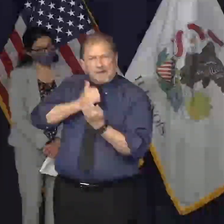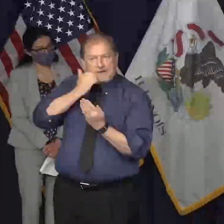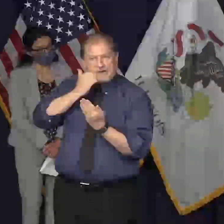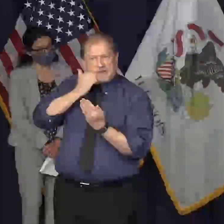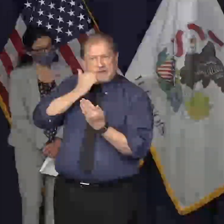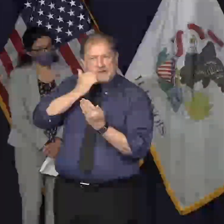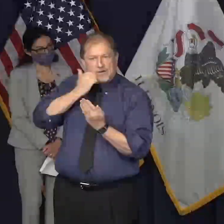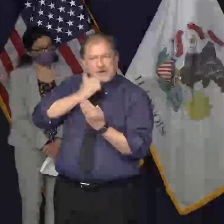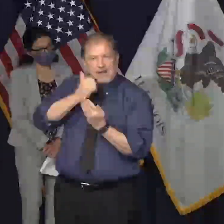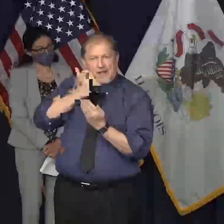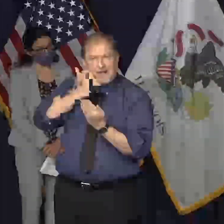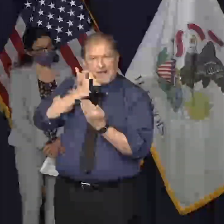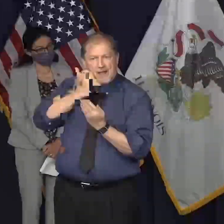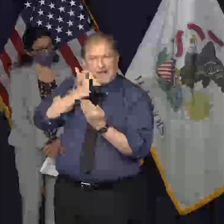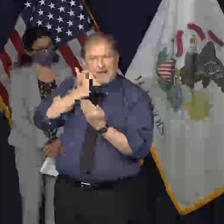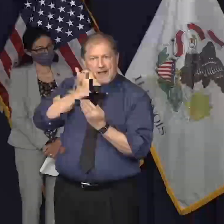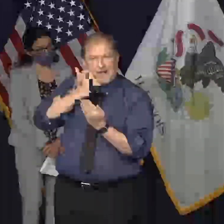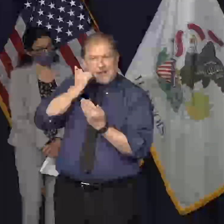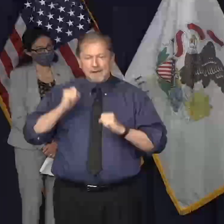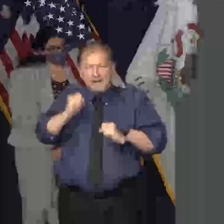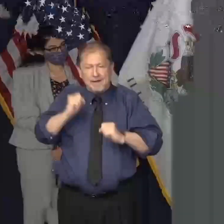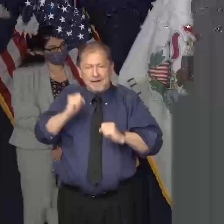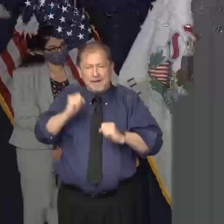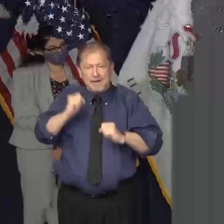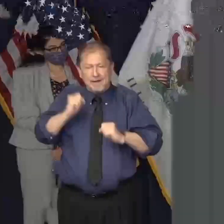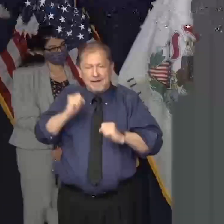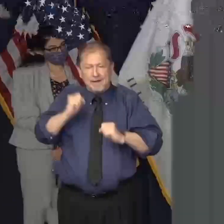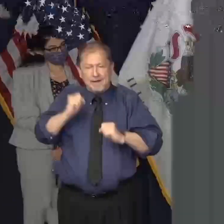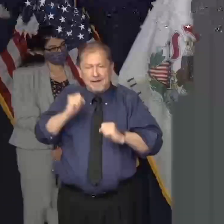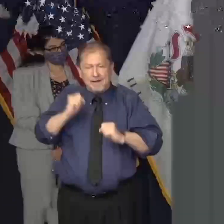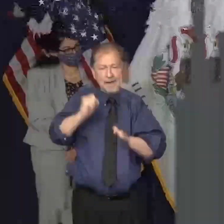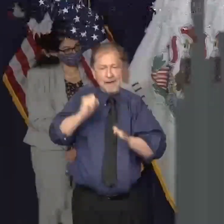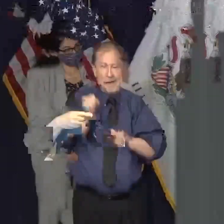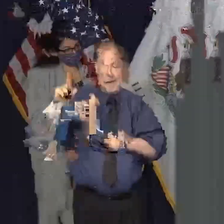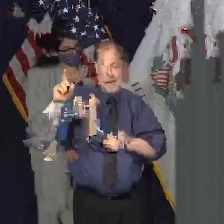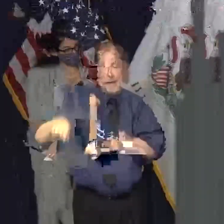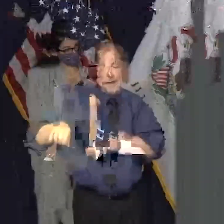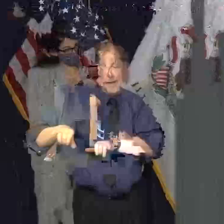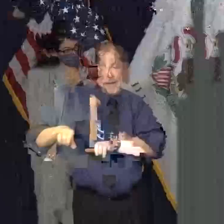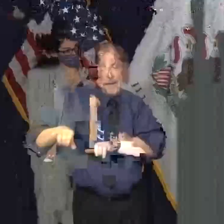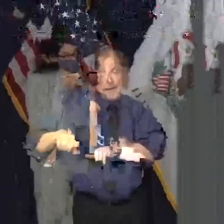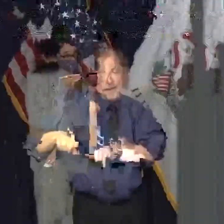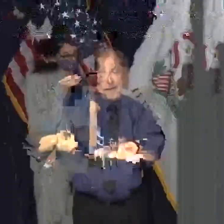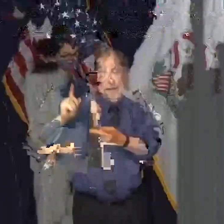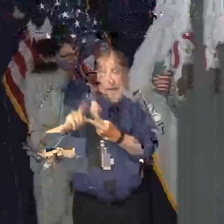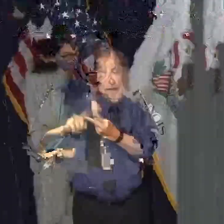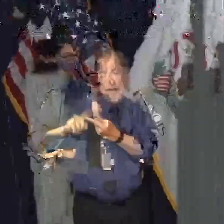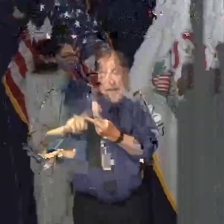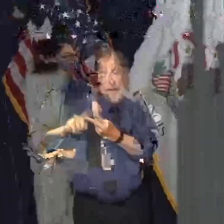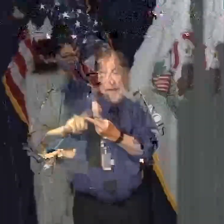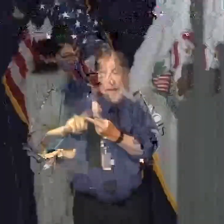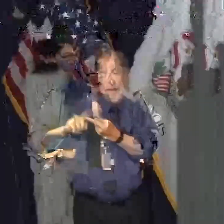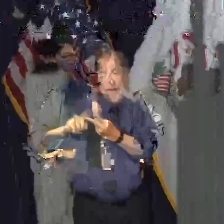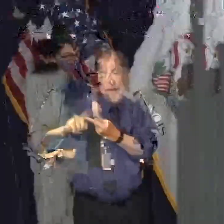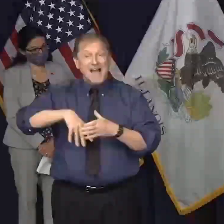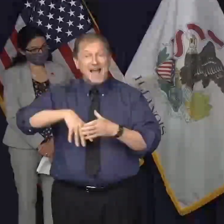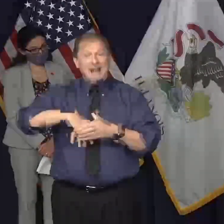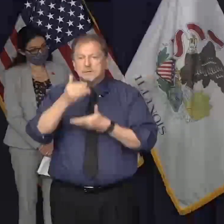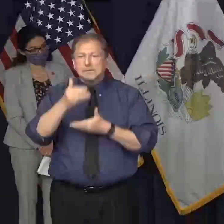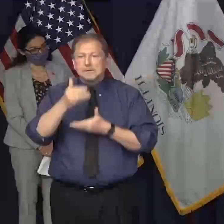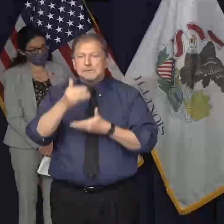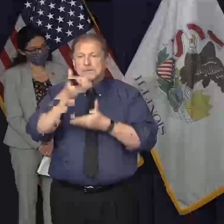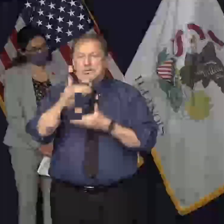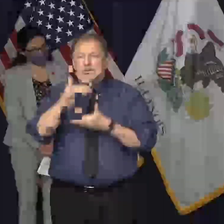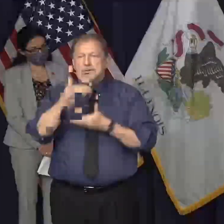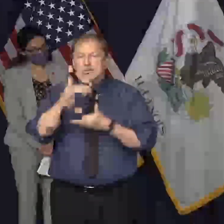must continue to stay home. We must cover our face. If we do have to go outside, we must frequently wash